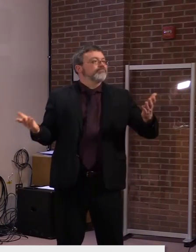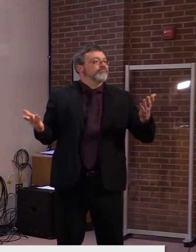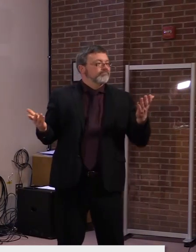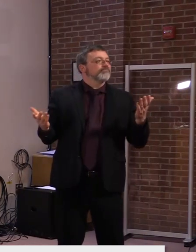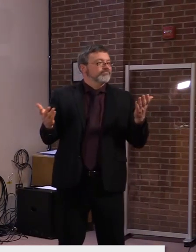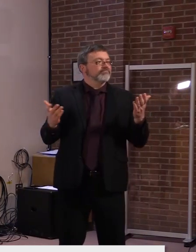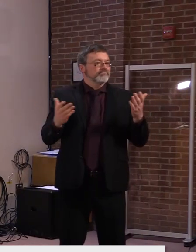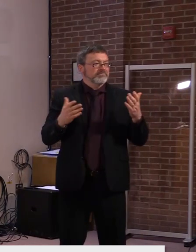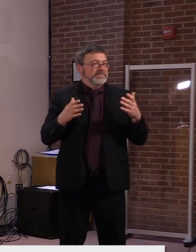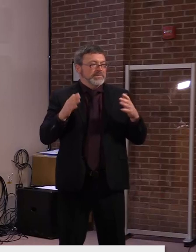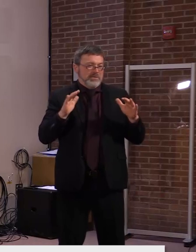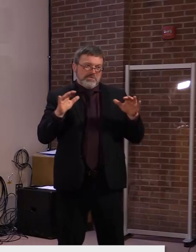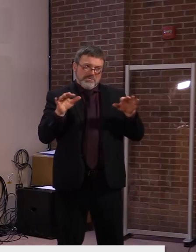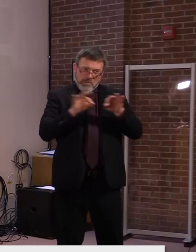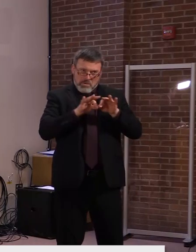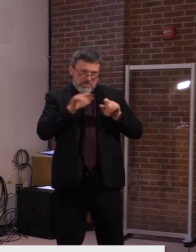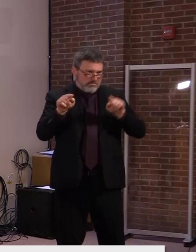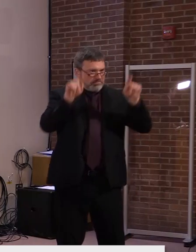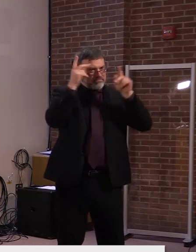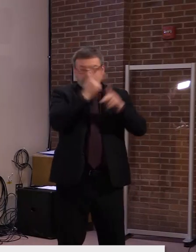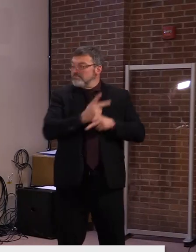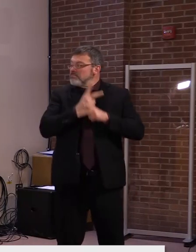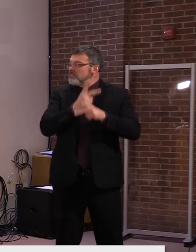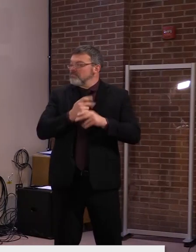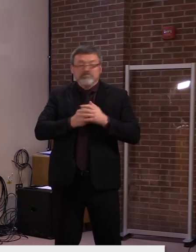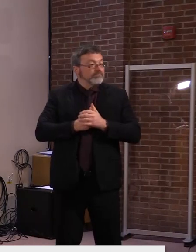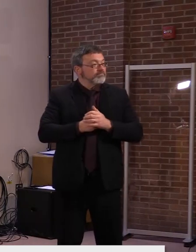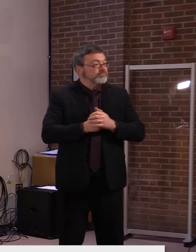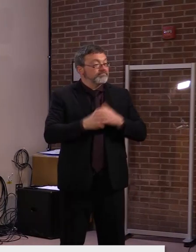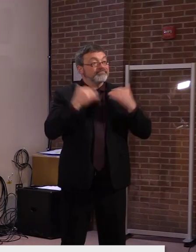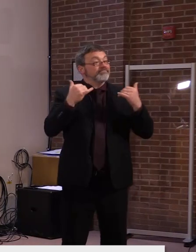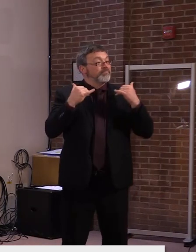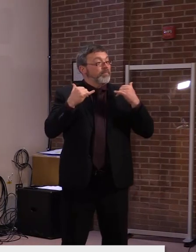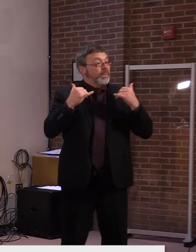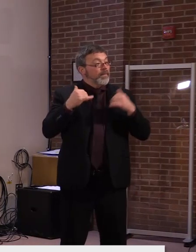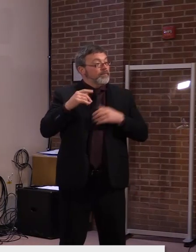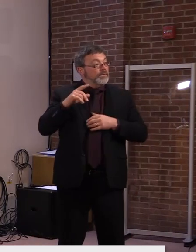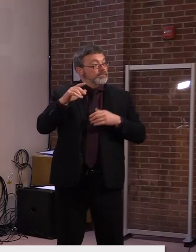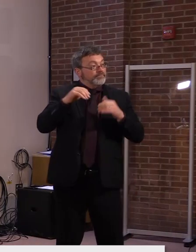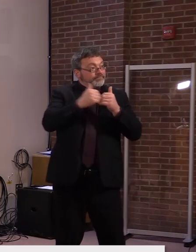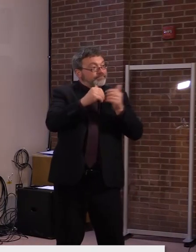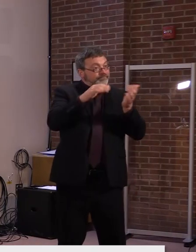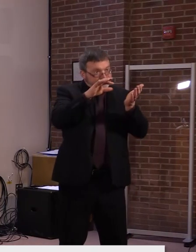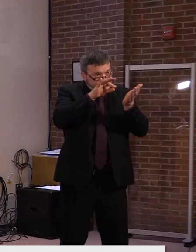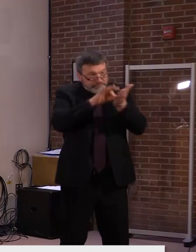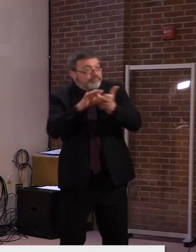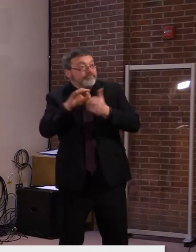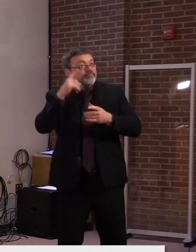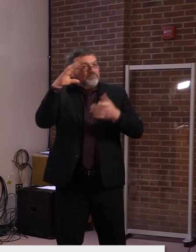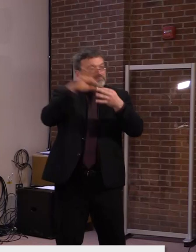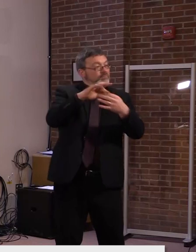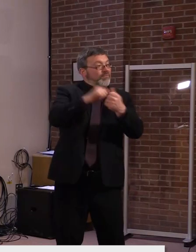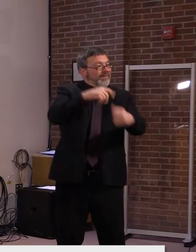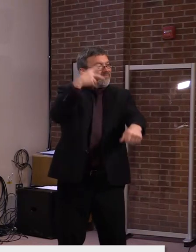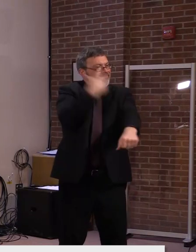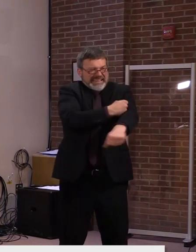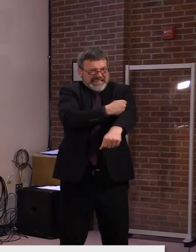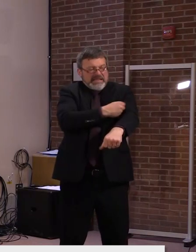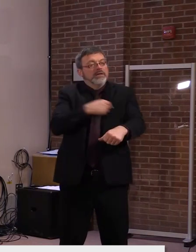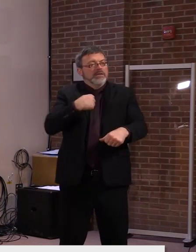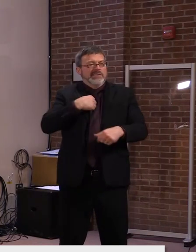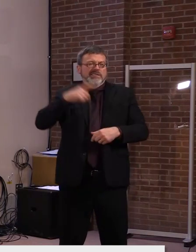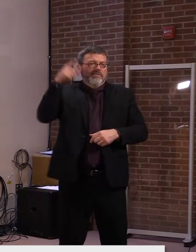finally, turning to our vaccination scorecards, you can see that on vaccinations, we continue to be at the top or near